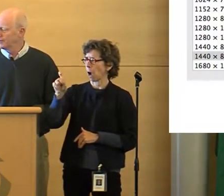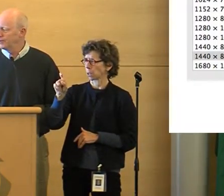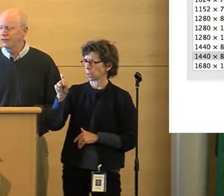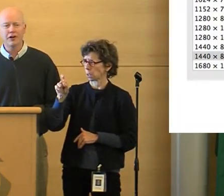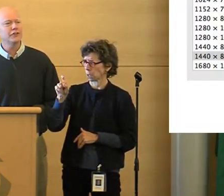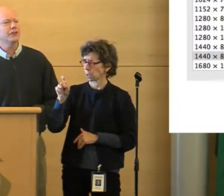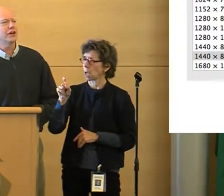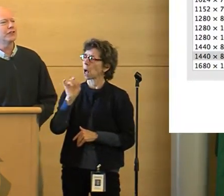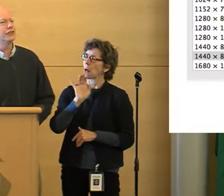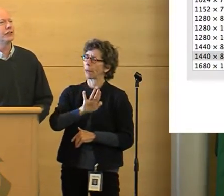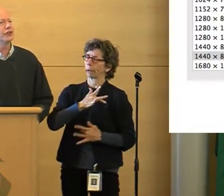size, the icon size, and so forth.